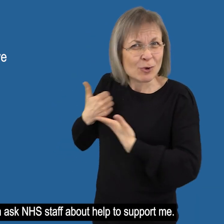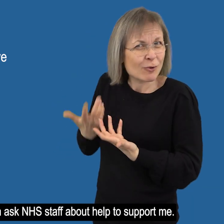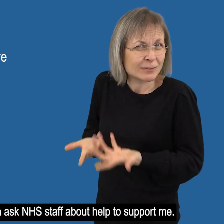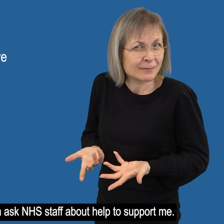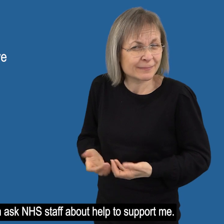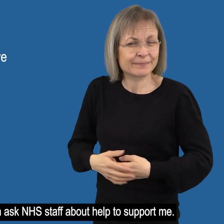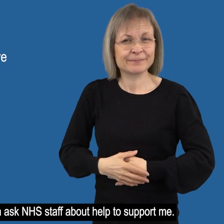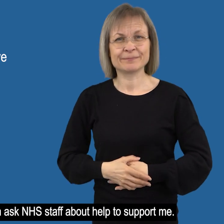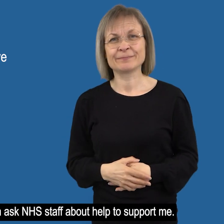support me.